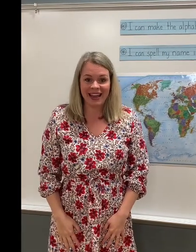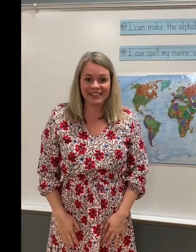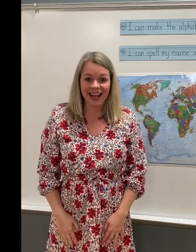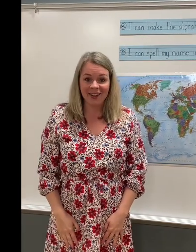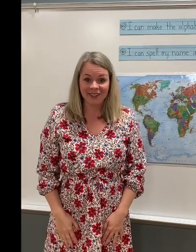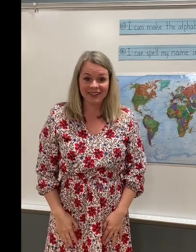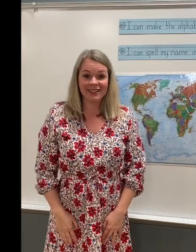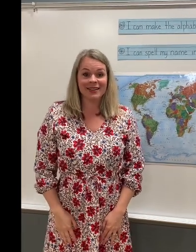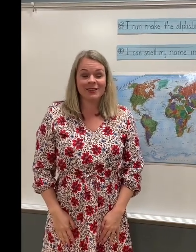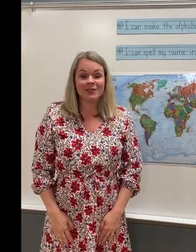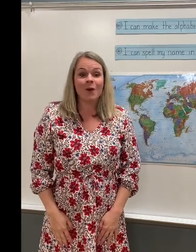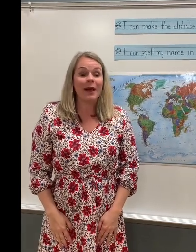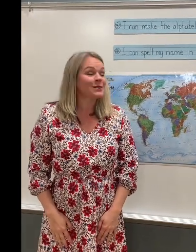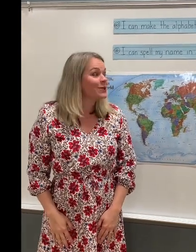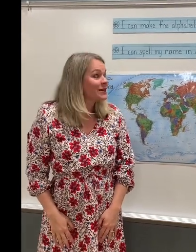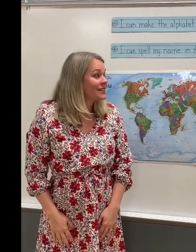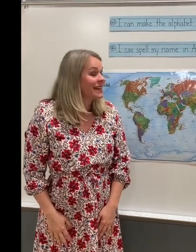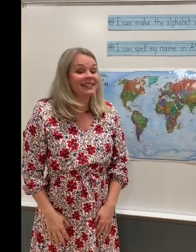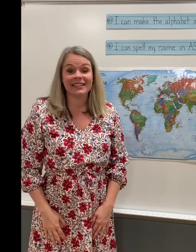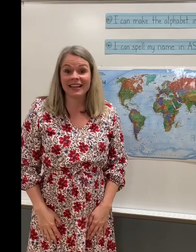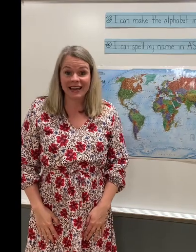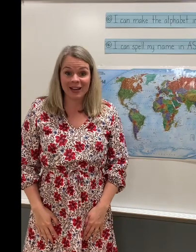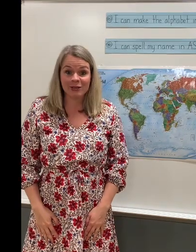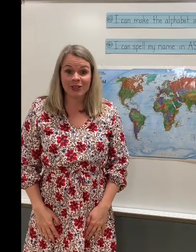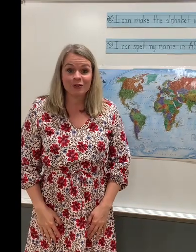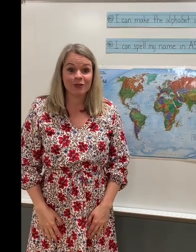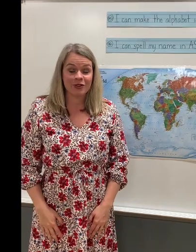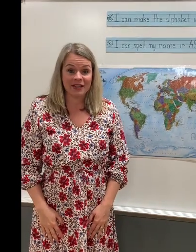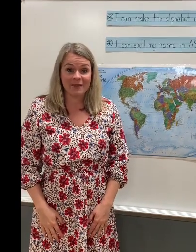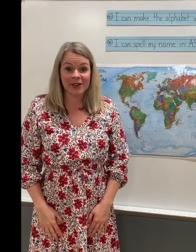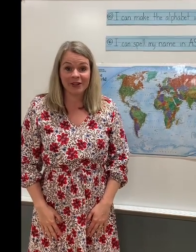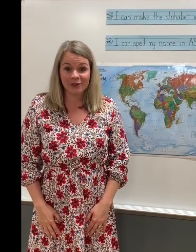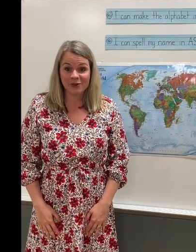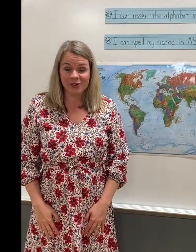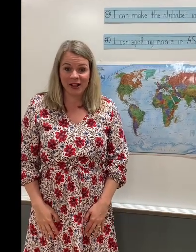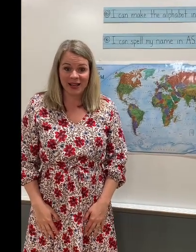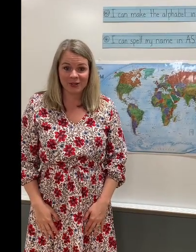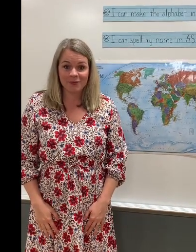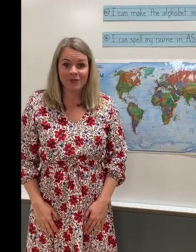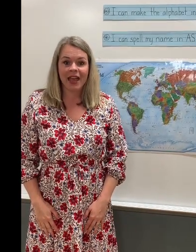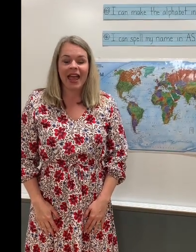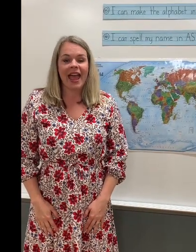ASL. So I'm so excited to connect with you through email and Google Classroom, and I